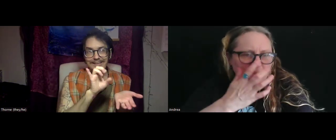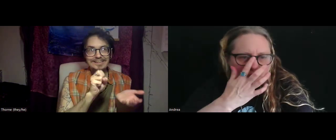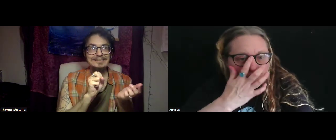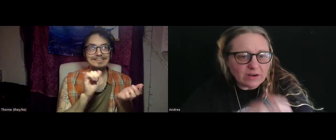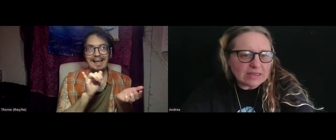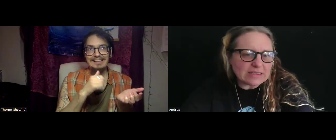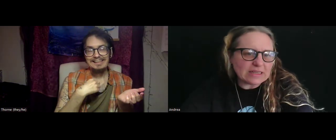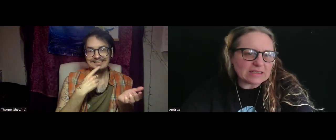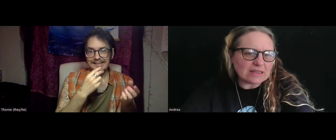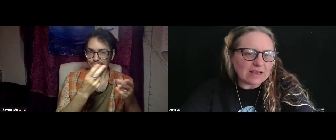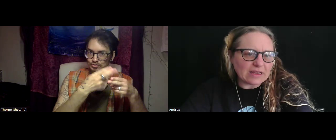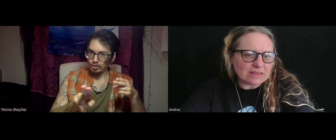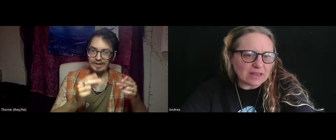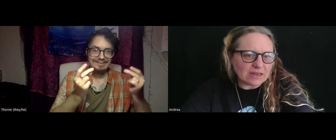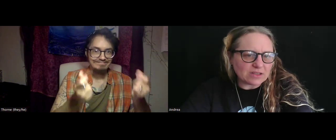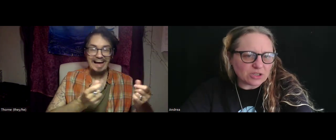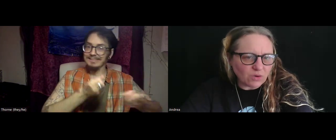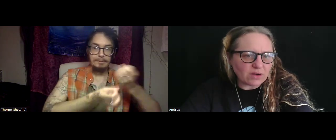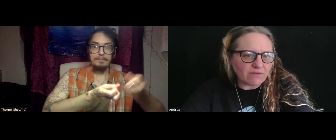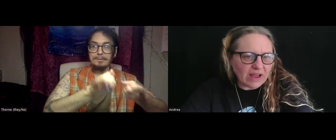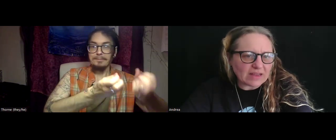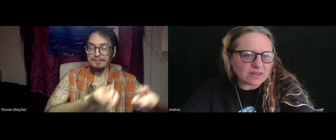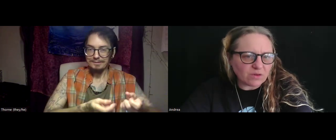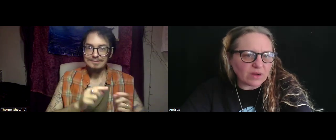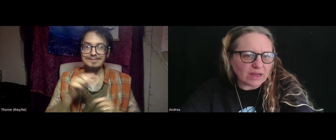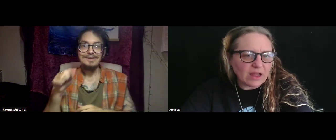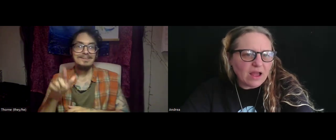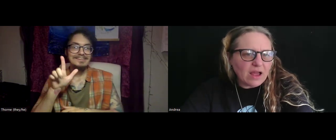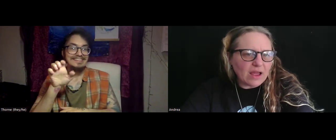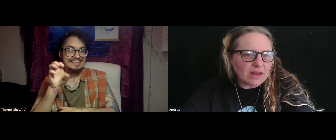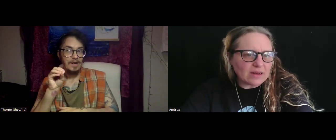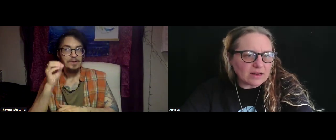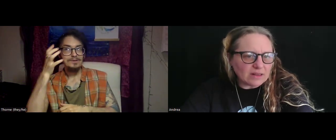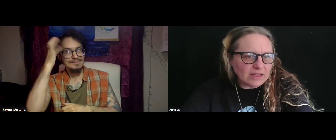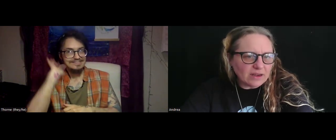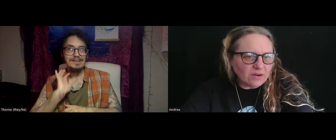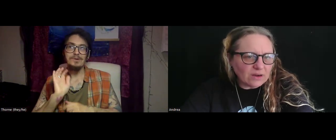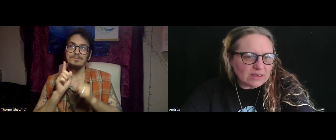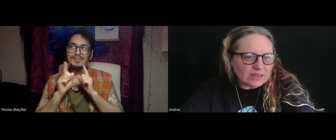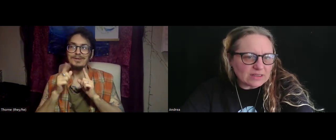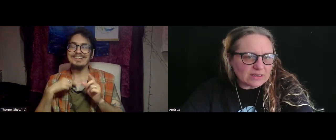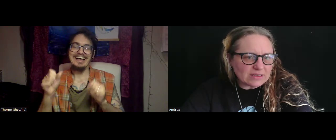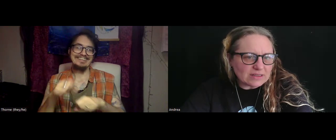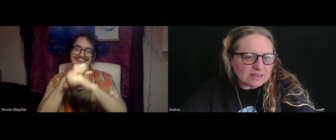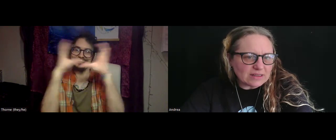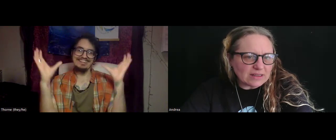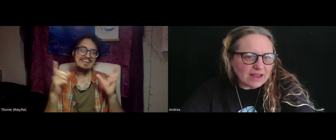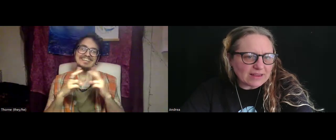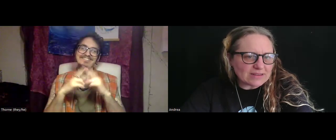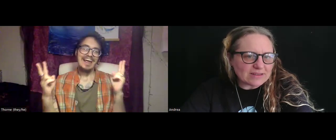So Aries is, like I said, it's short and fast and quick. And Leo, I can just